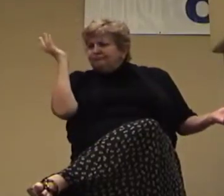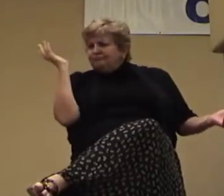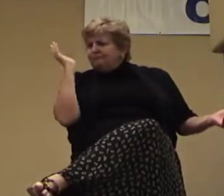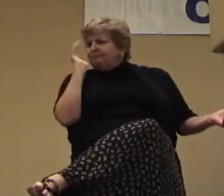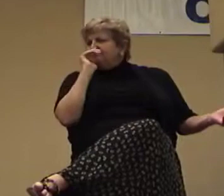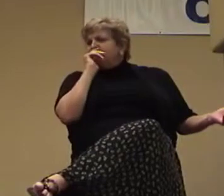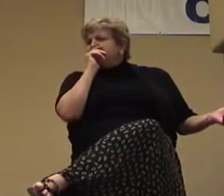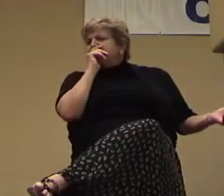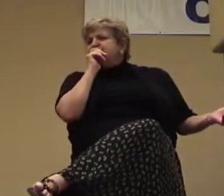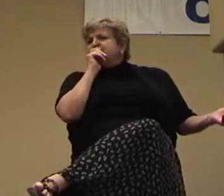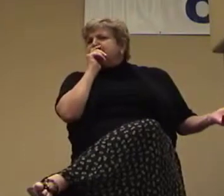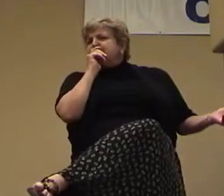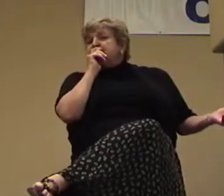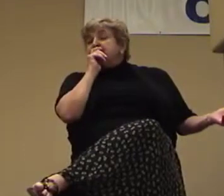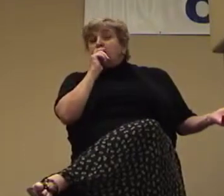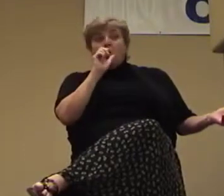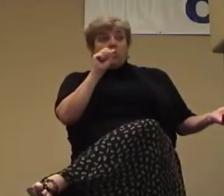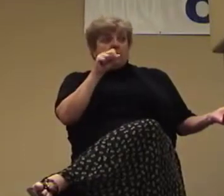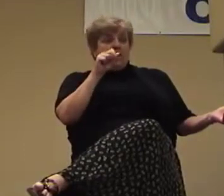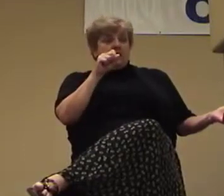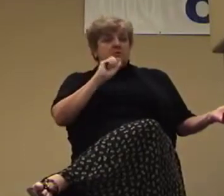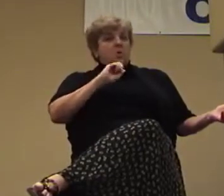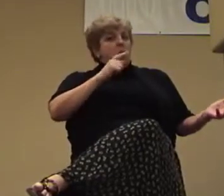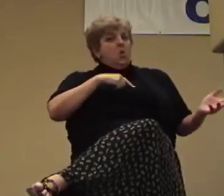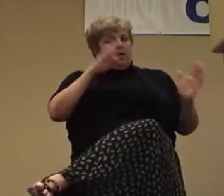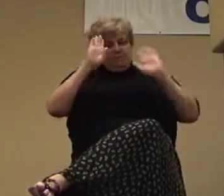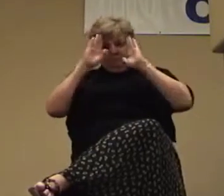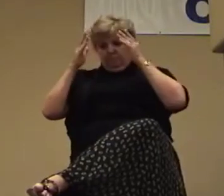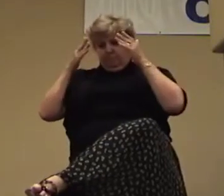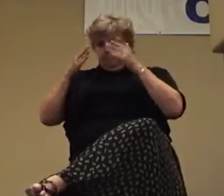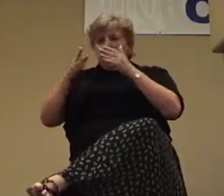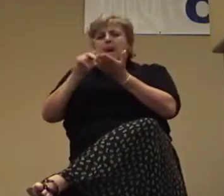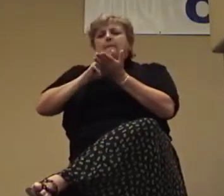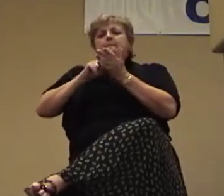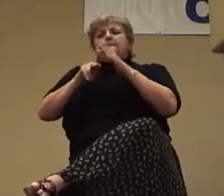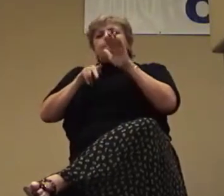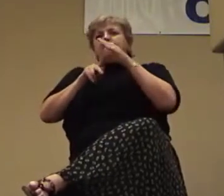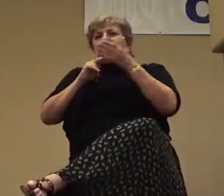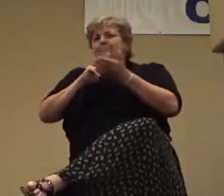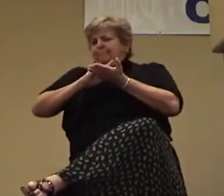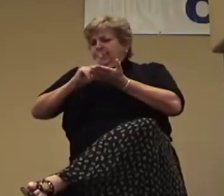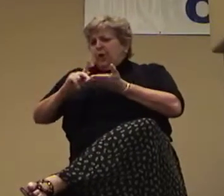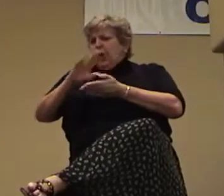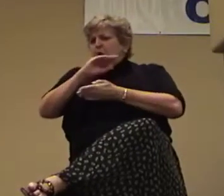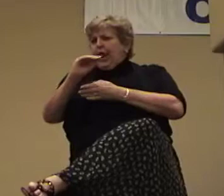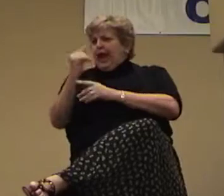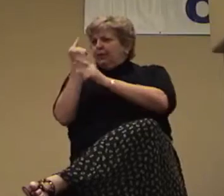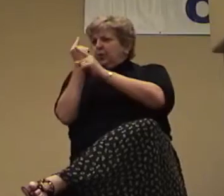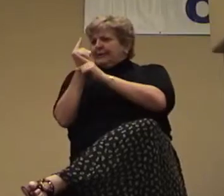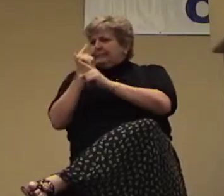It says, yes sir, we cater only to pure and respectable alcoholics.